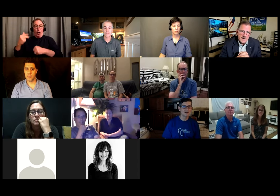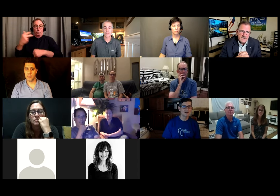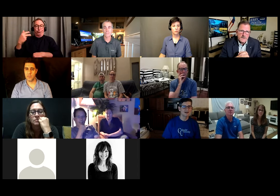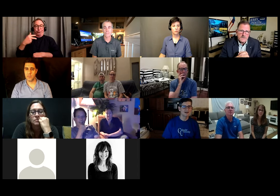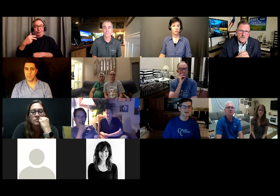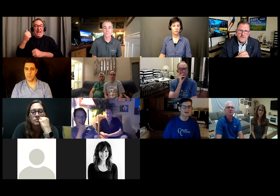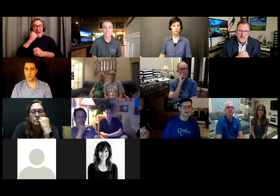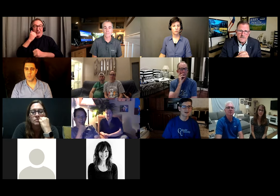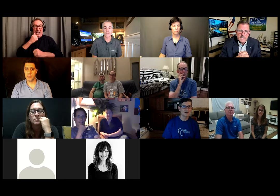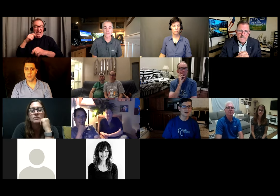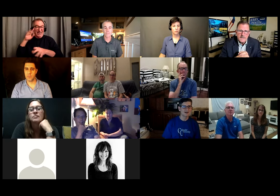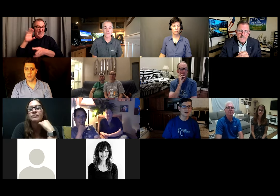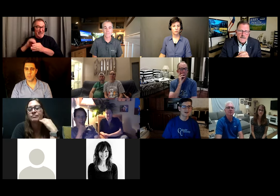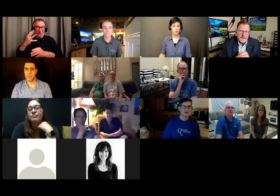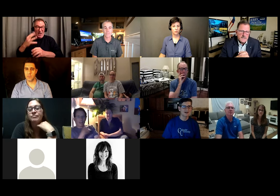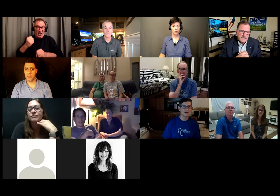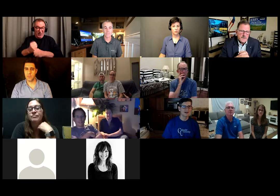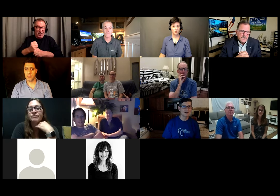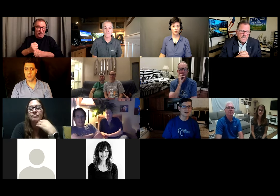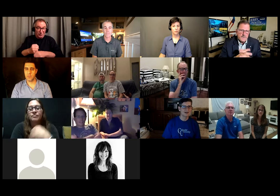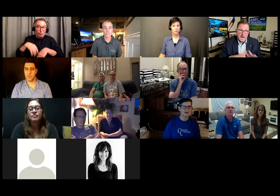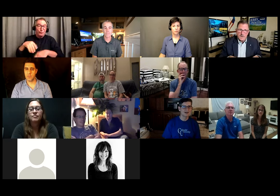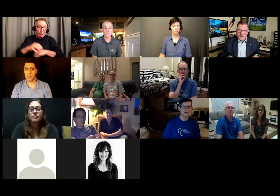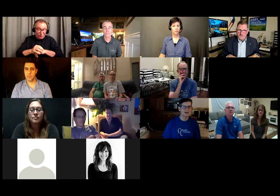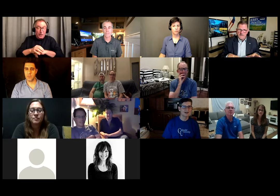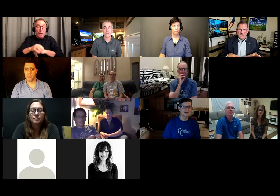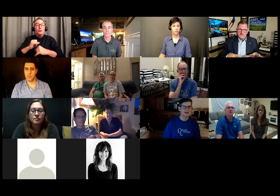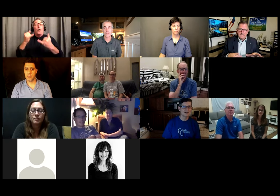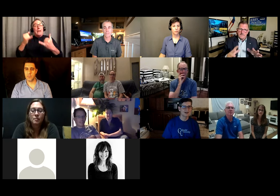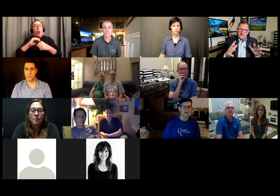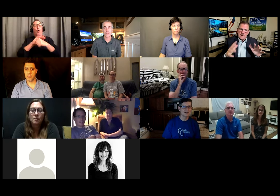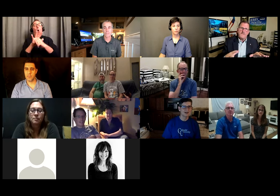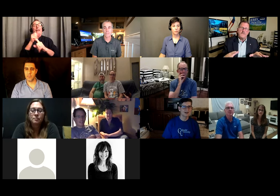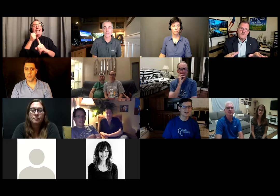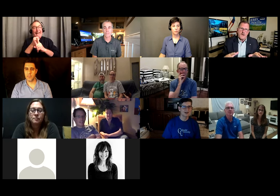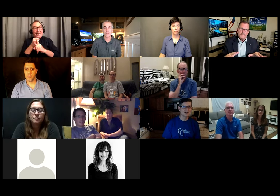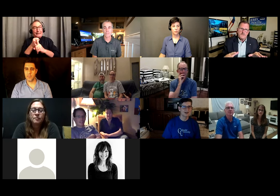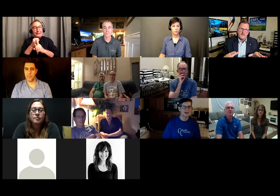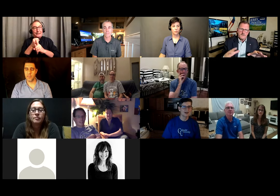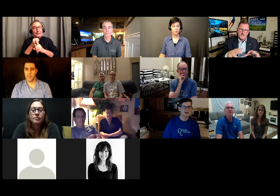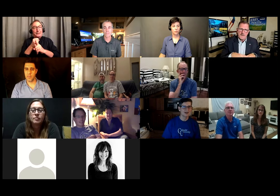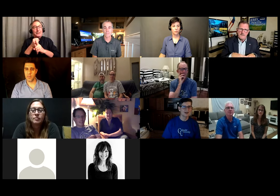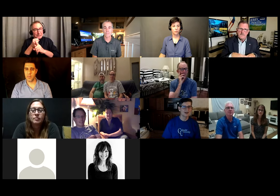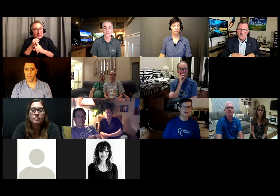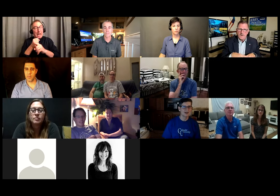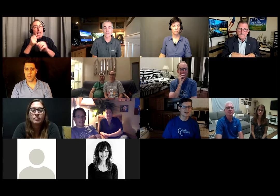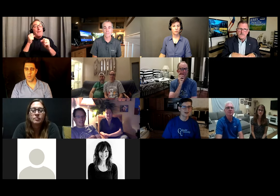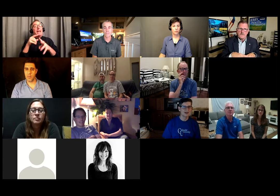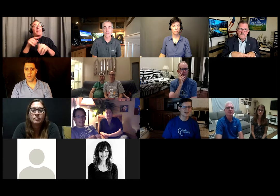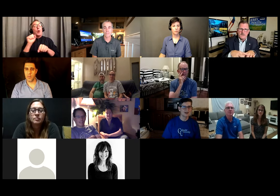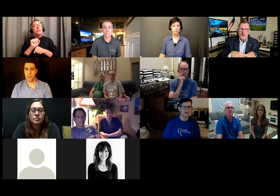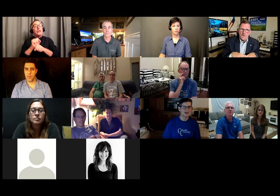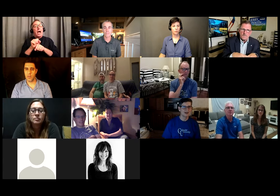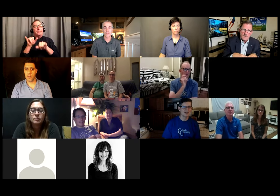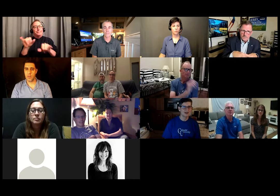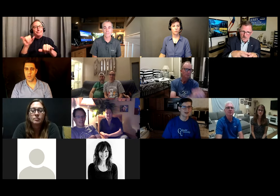last 5 years over the Altamont. And so now in COVID, a lot of those jobs are staying remote.